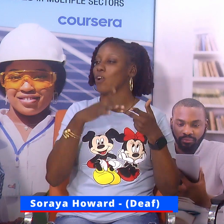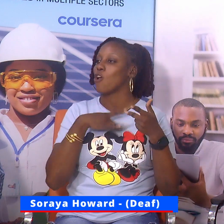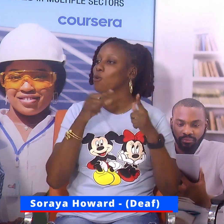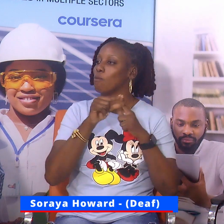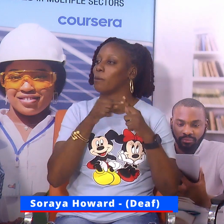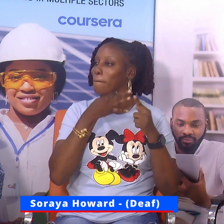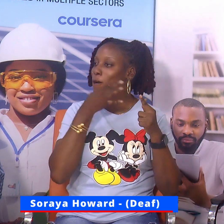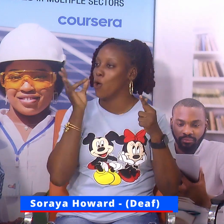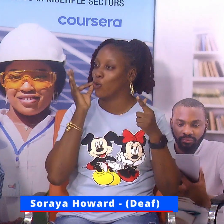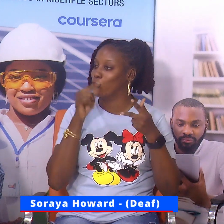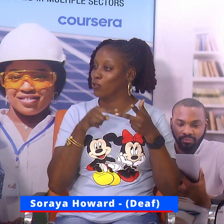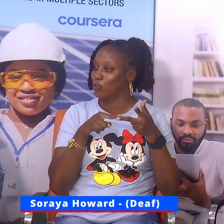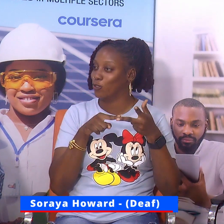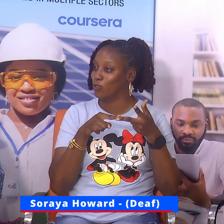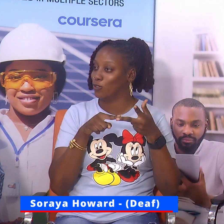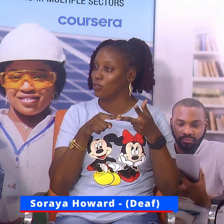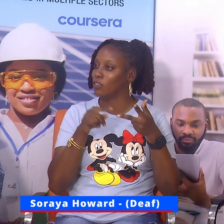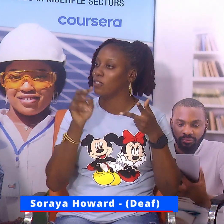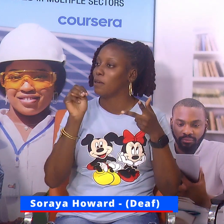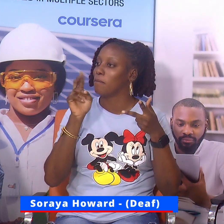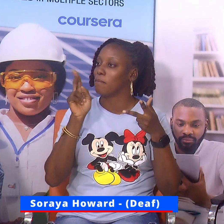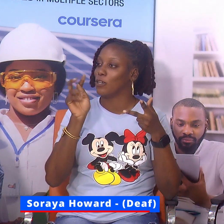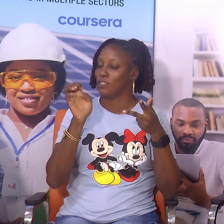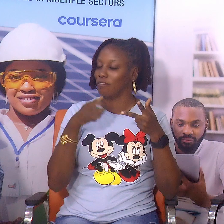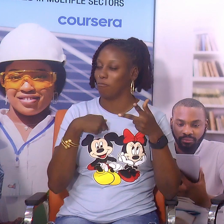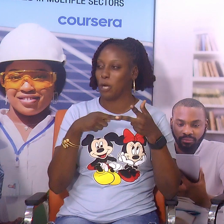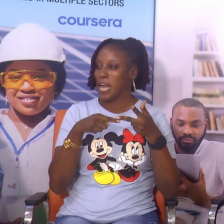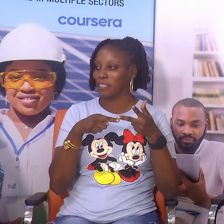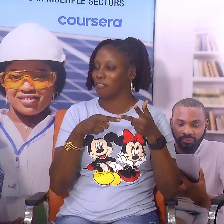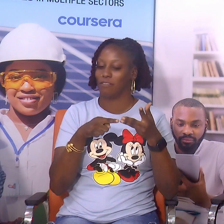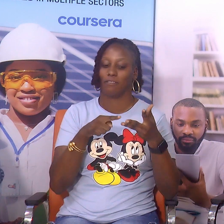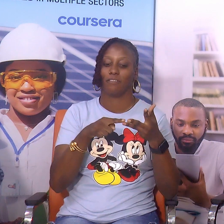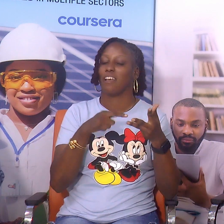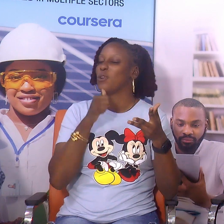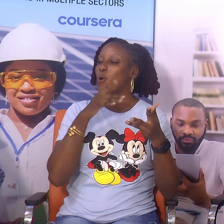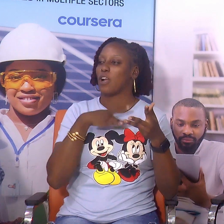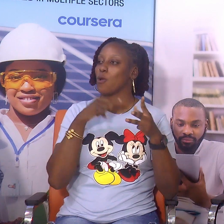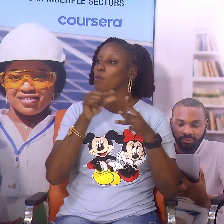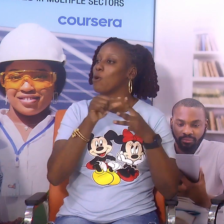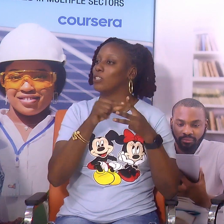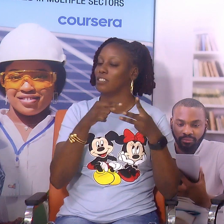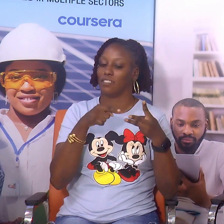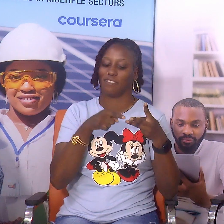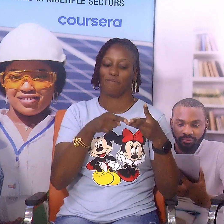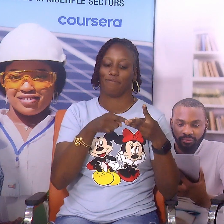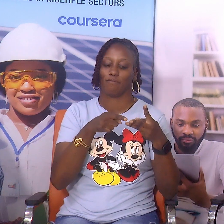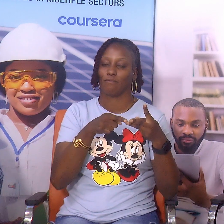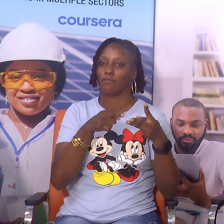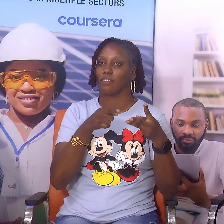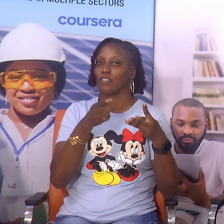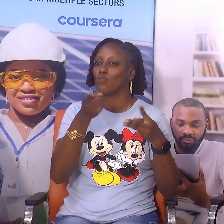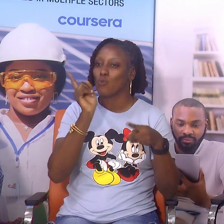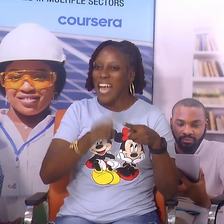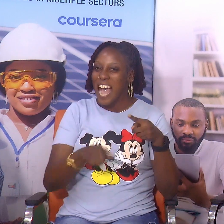Well, like Anthony said, I don't like the word dumb or mute. We don't say that